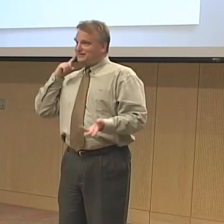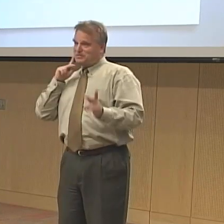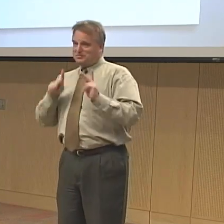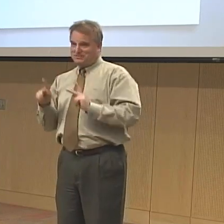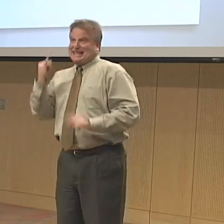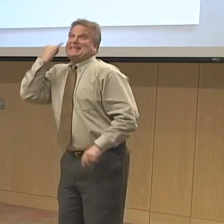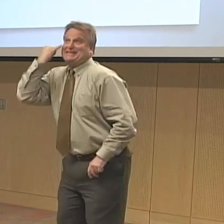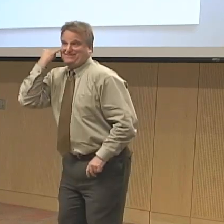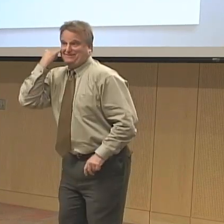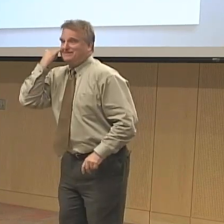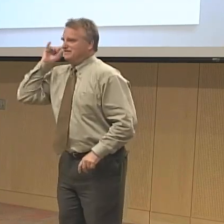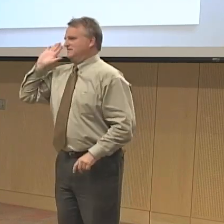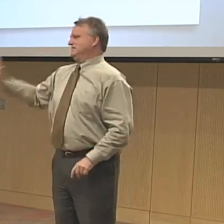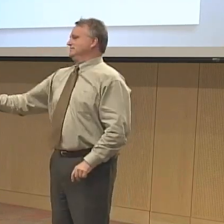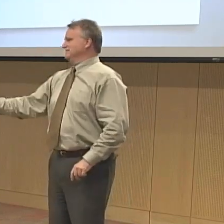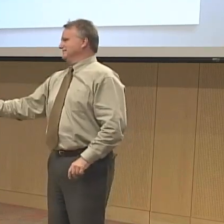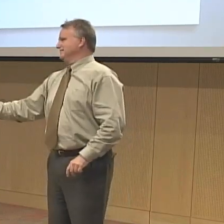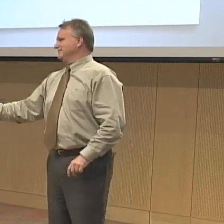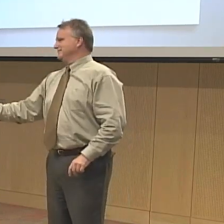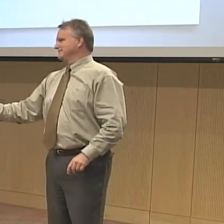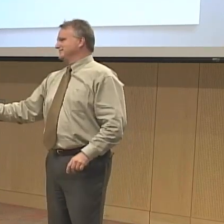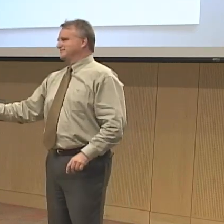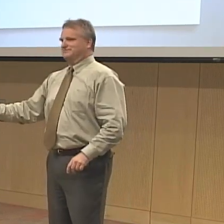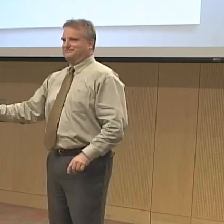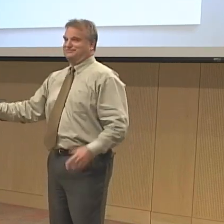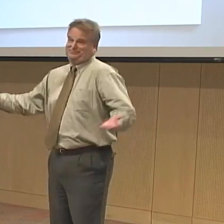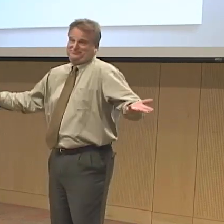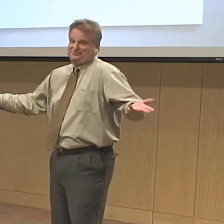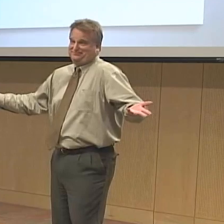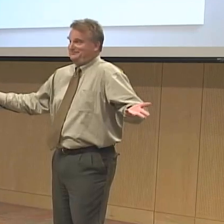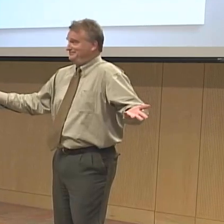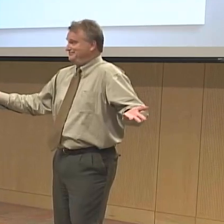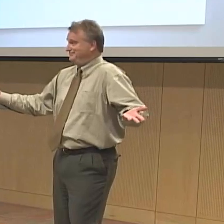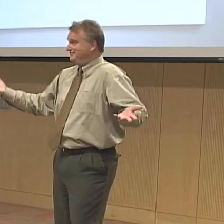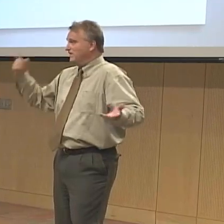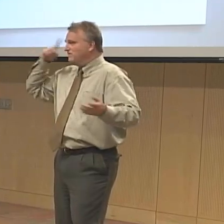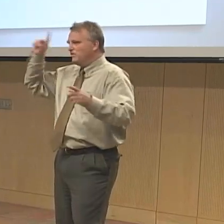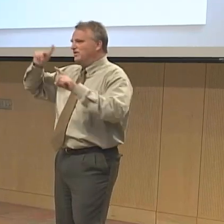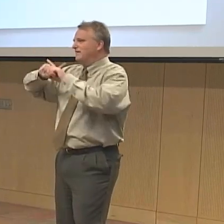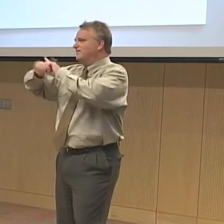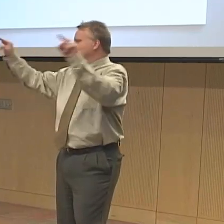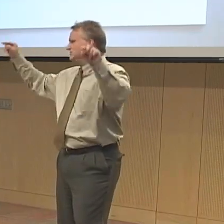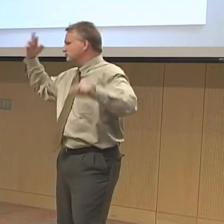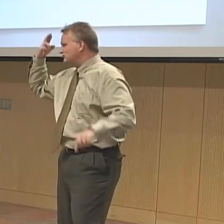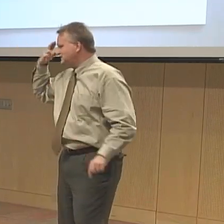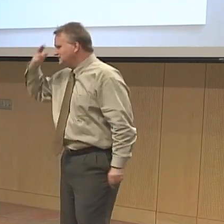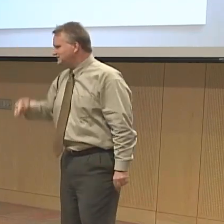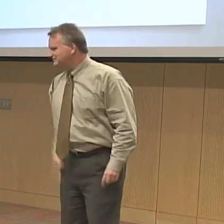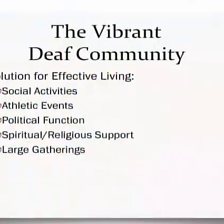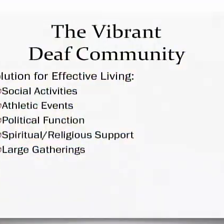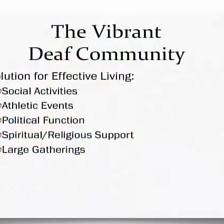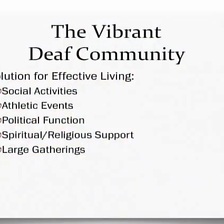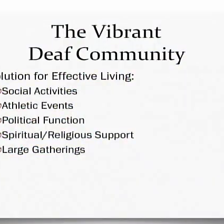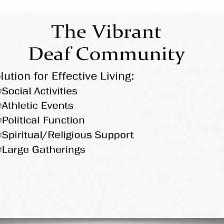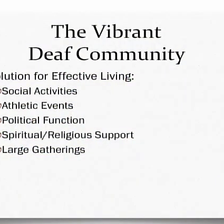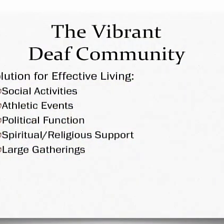Only if they accept and exhibit these behaviors.